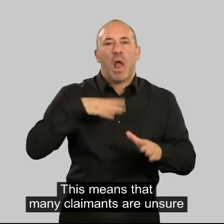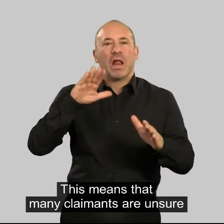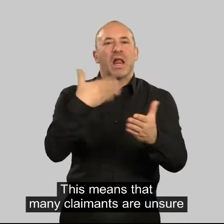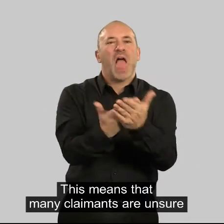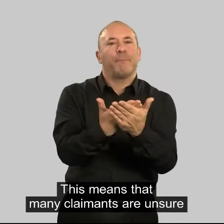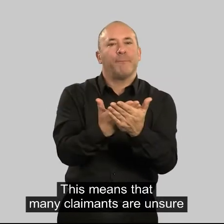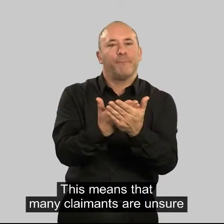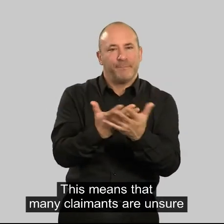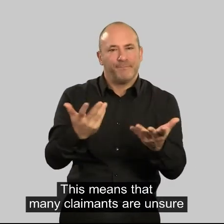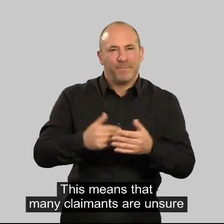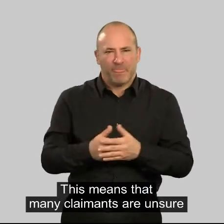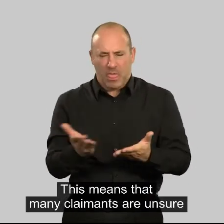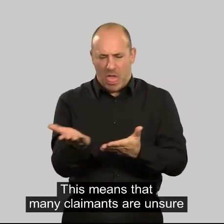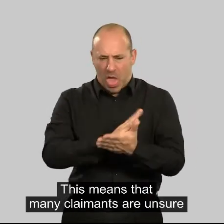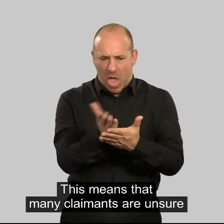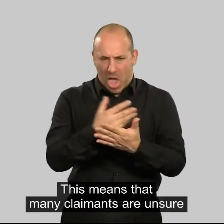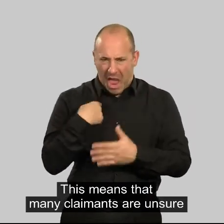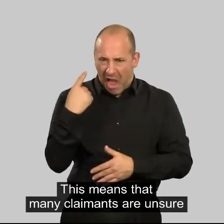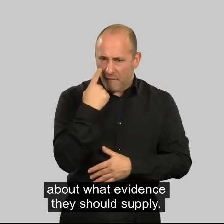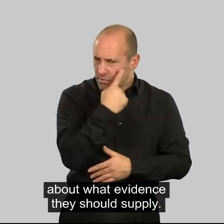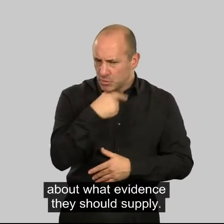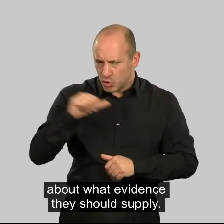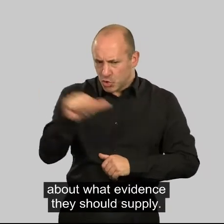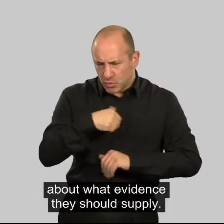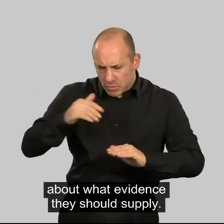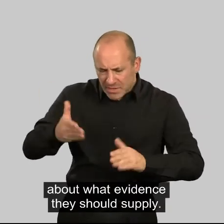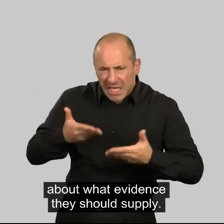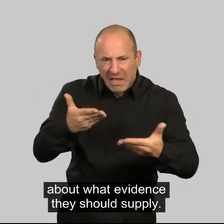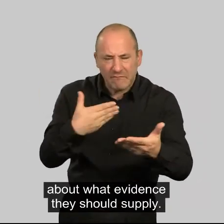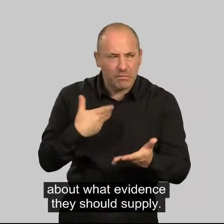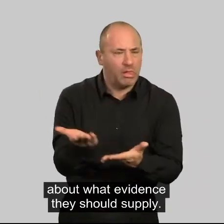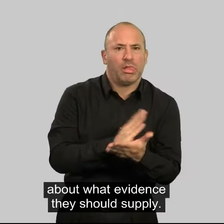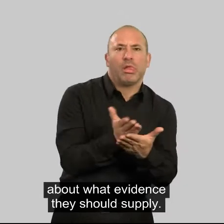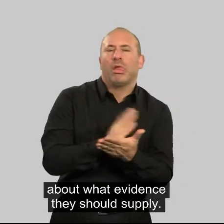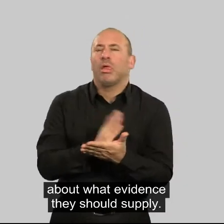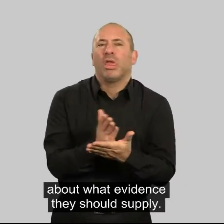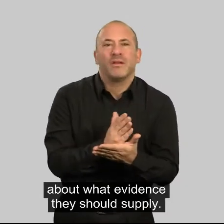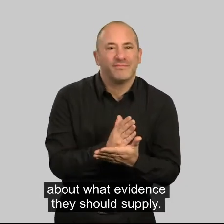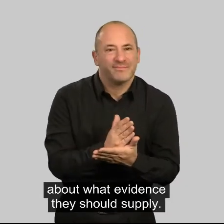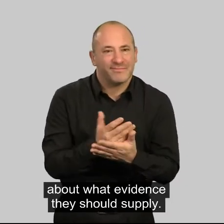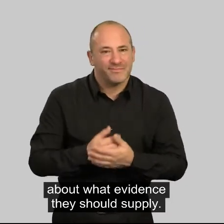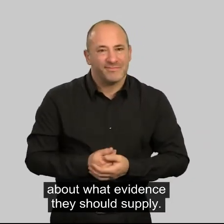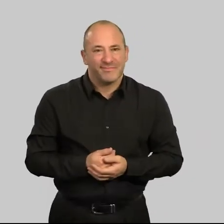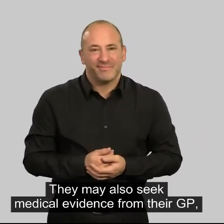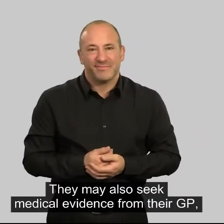This means that many claimants are unsure about what evidence they should supply.